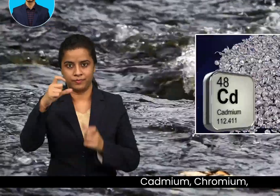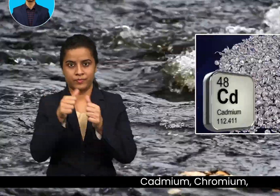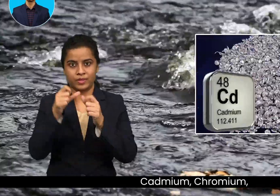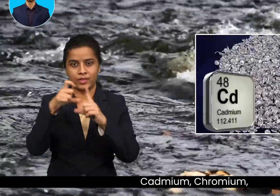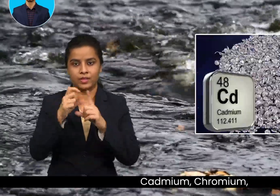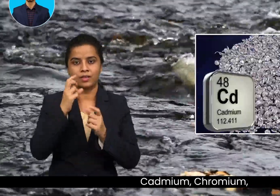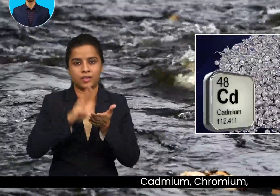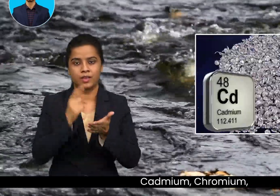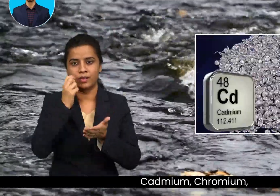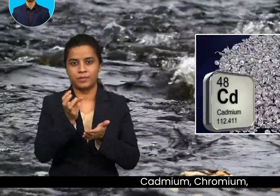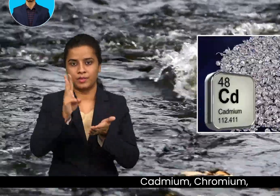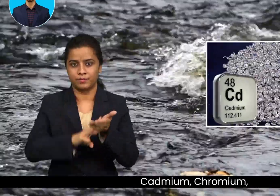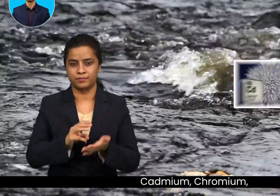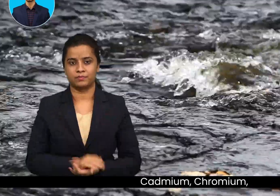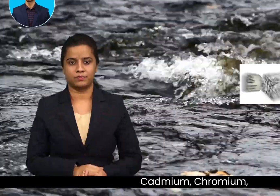cadmium,